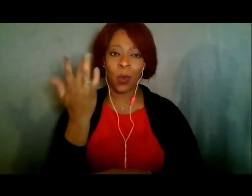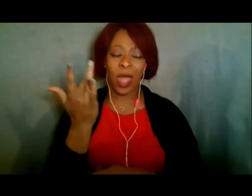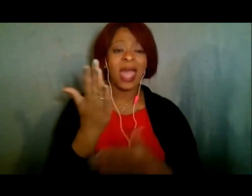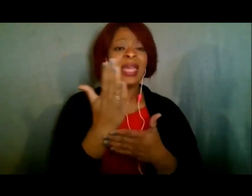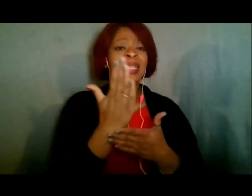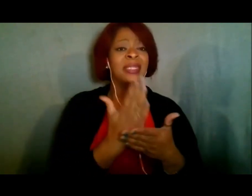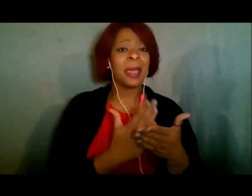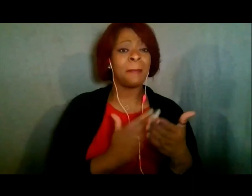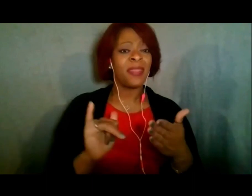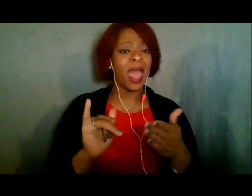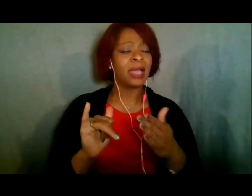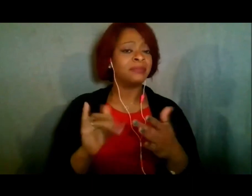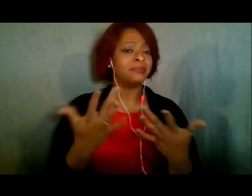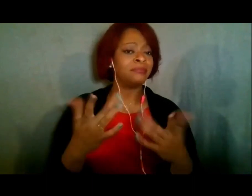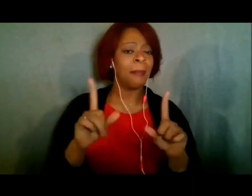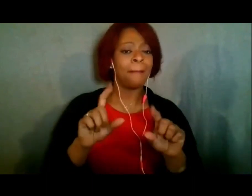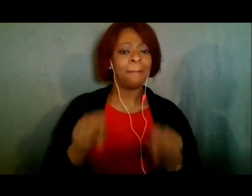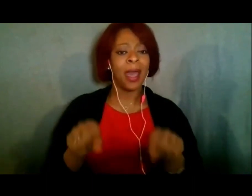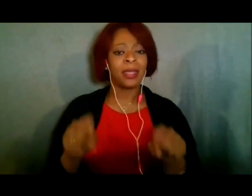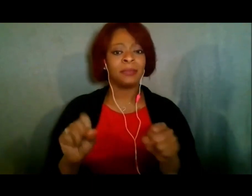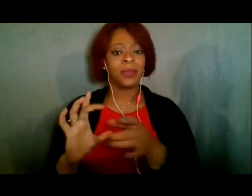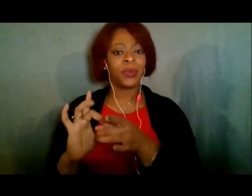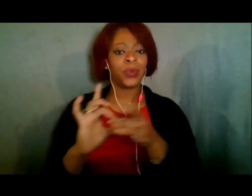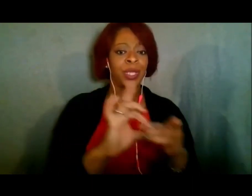this is due to a